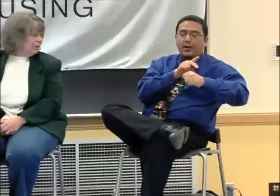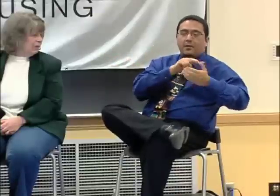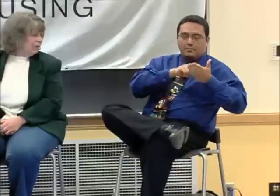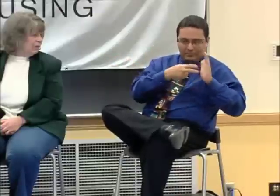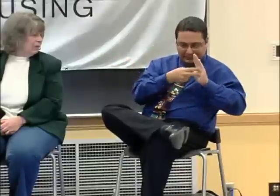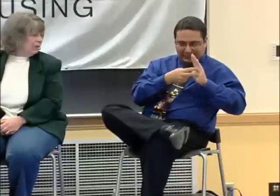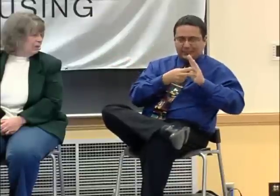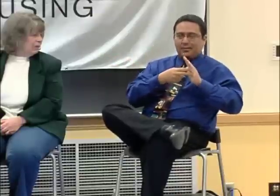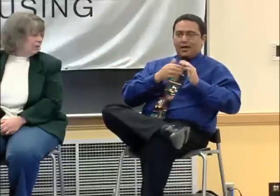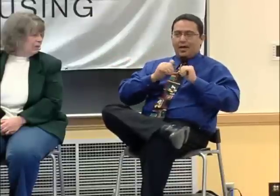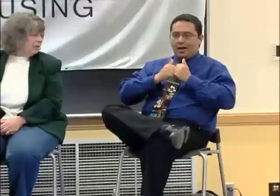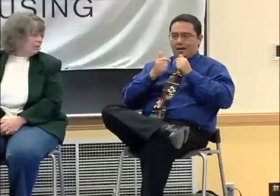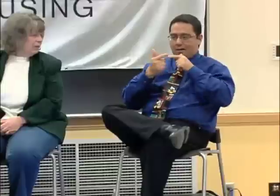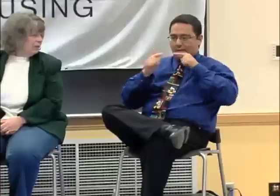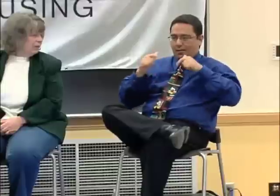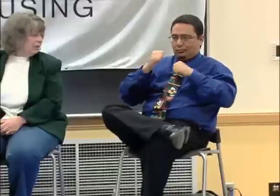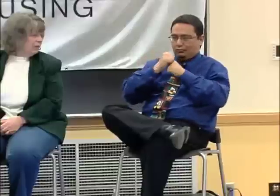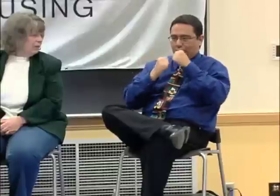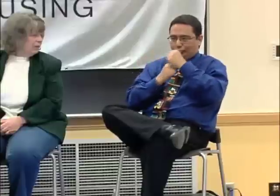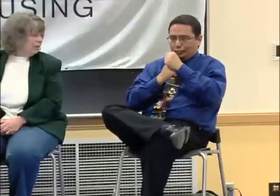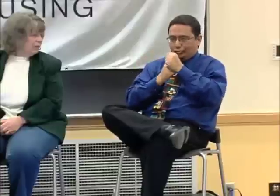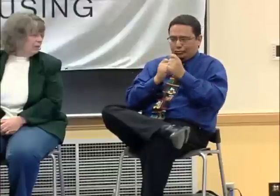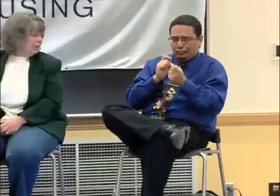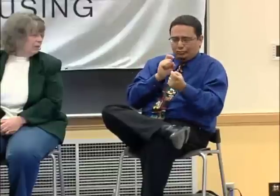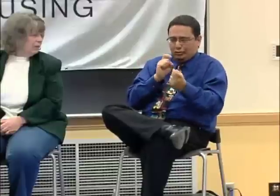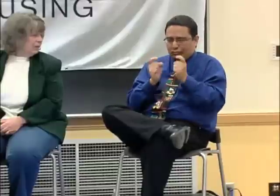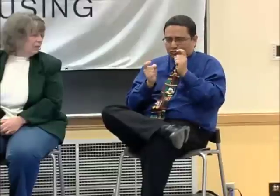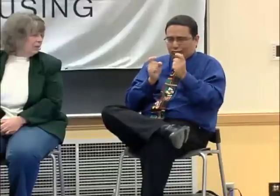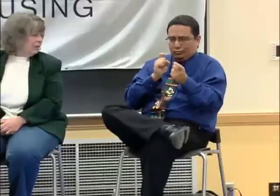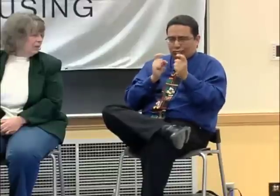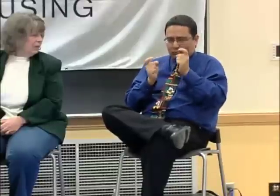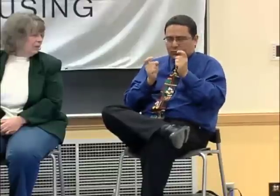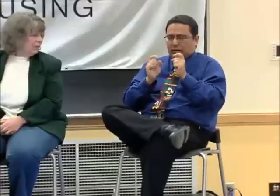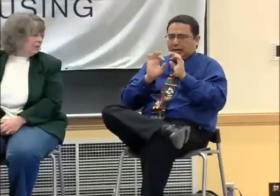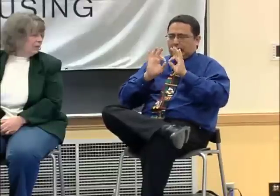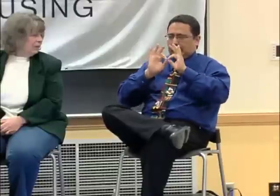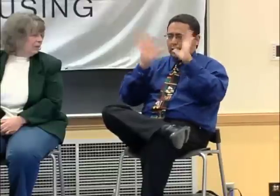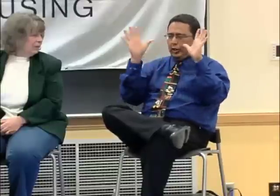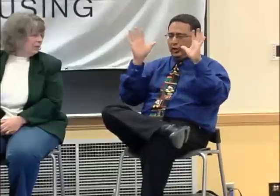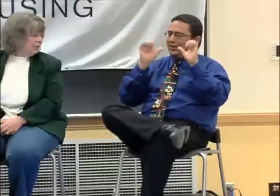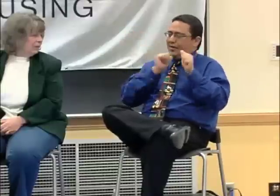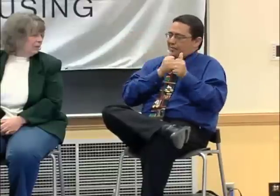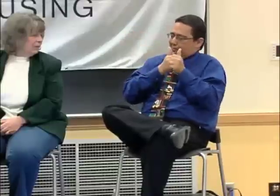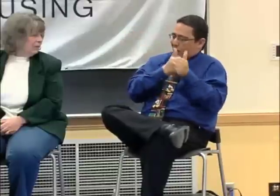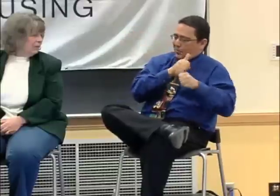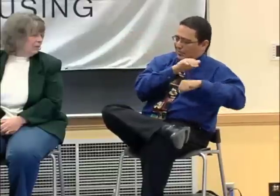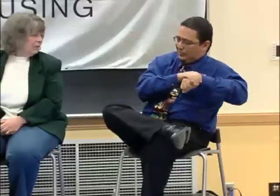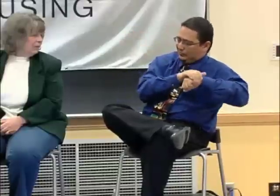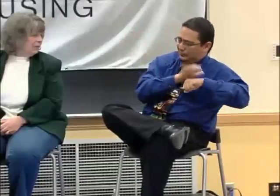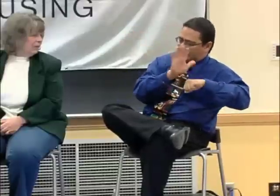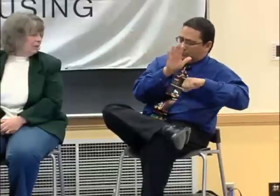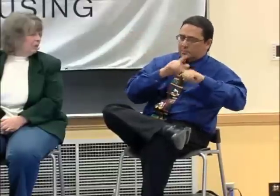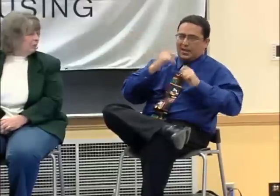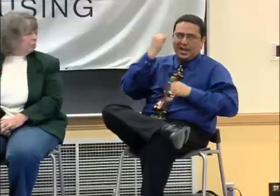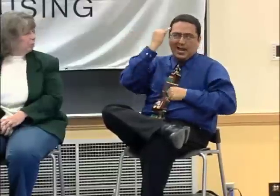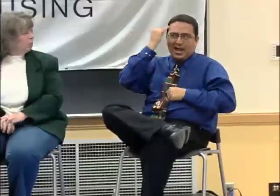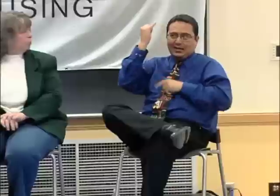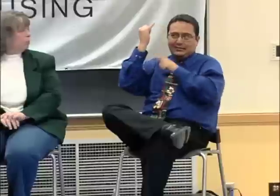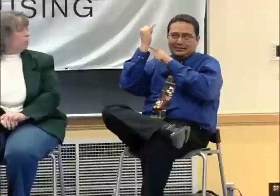to make that an English poem, that means how would you construct that poem so that it's clear in